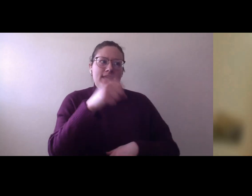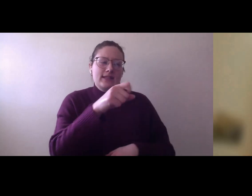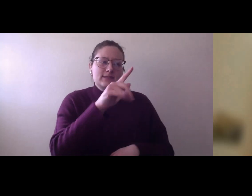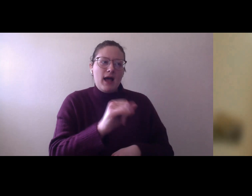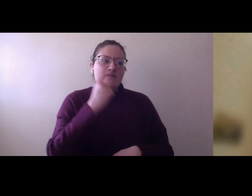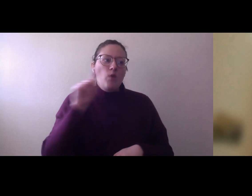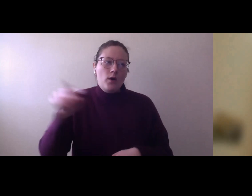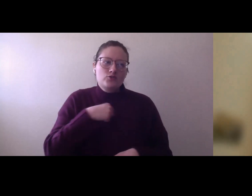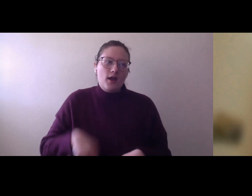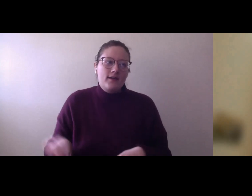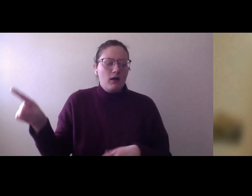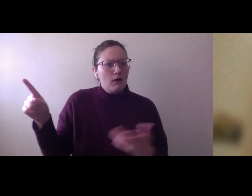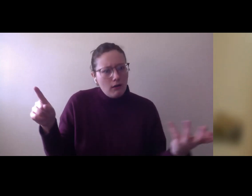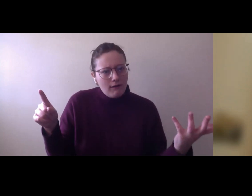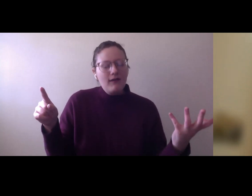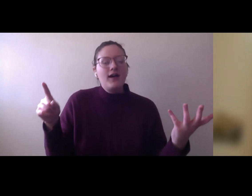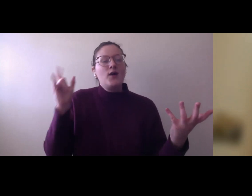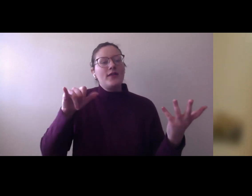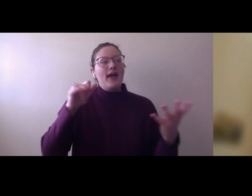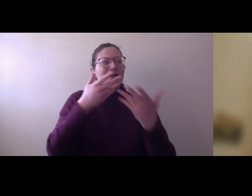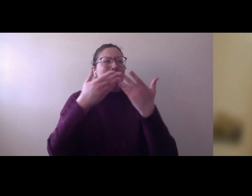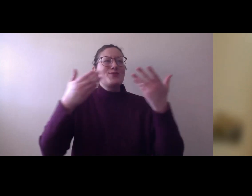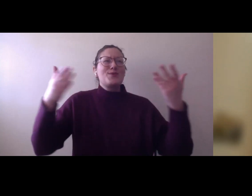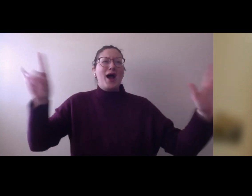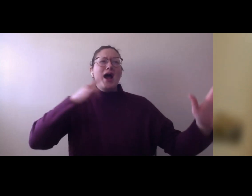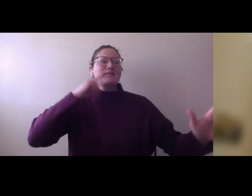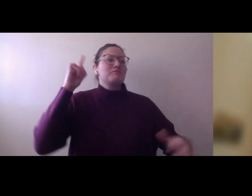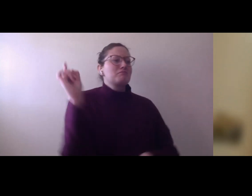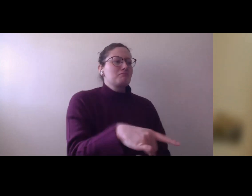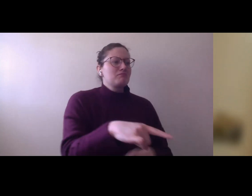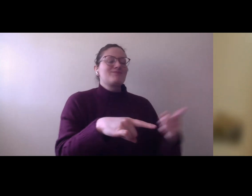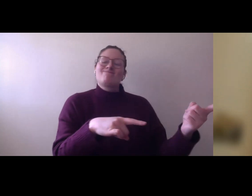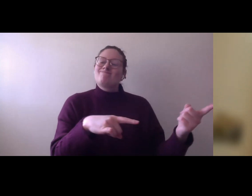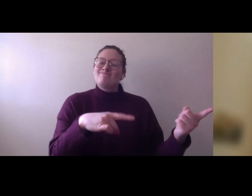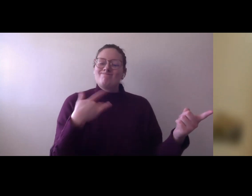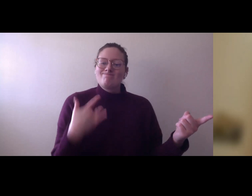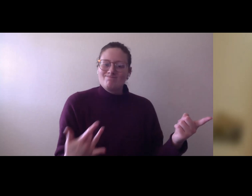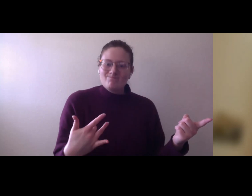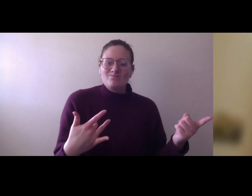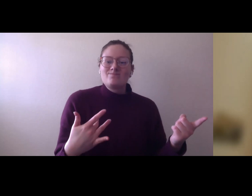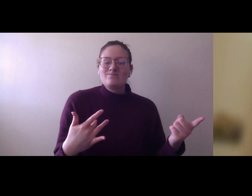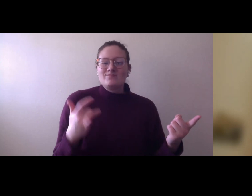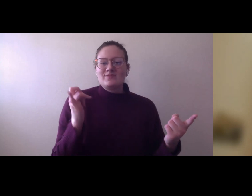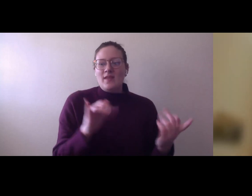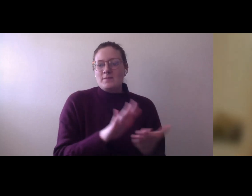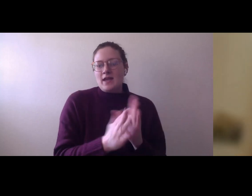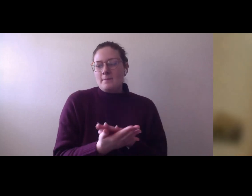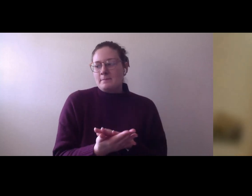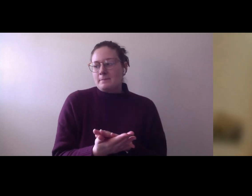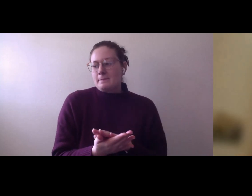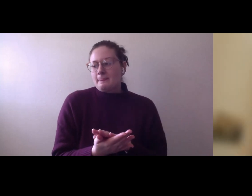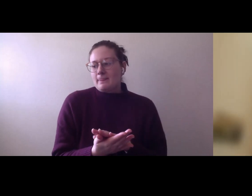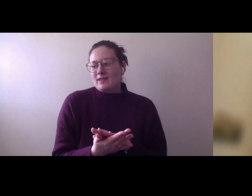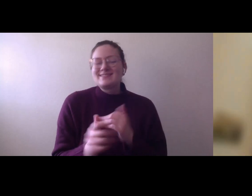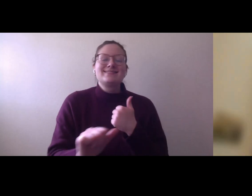just with that kind of broad brush accusation, it will oftentimes be turned into